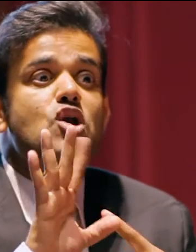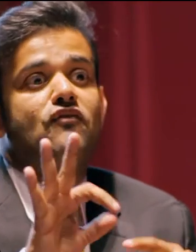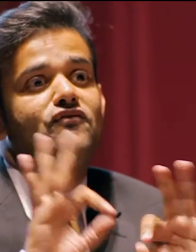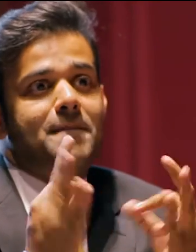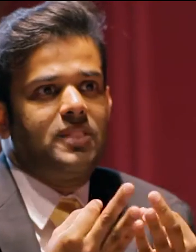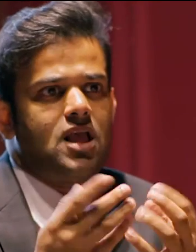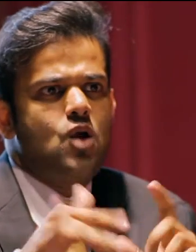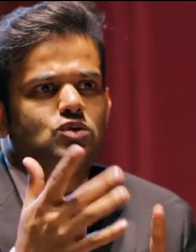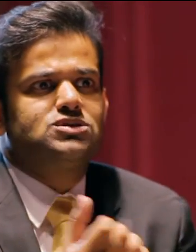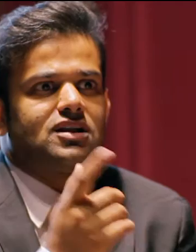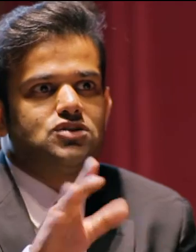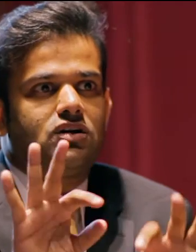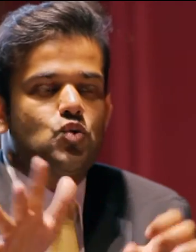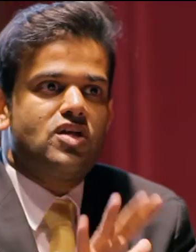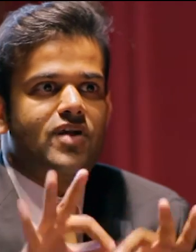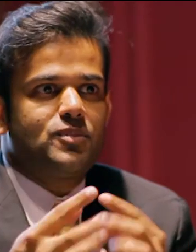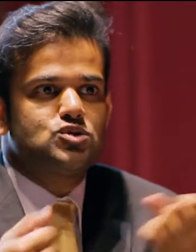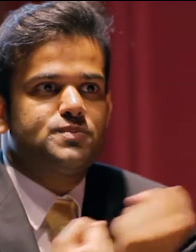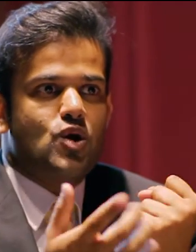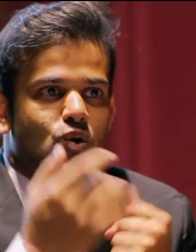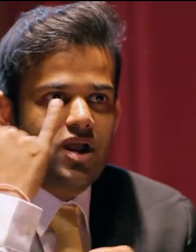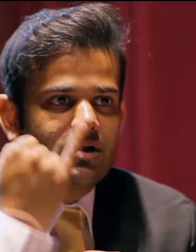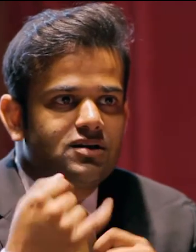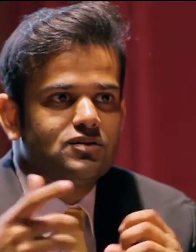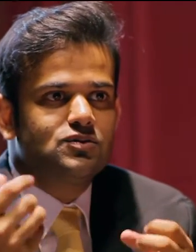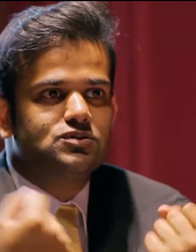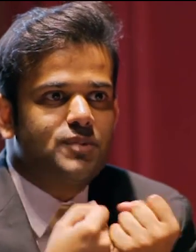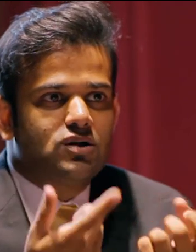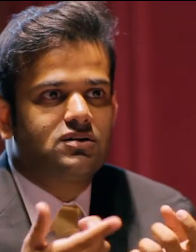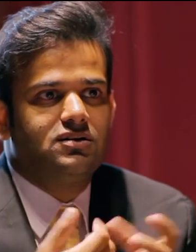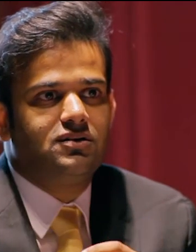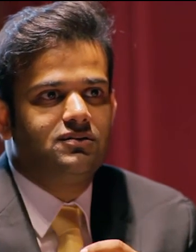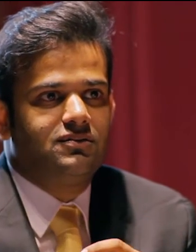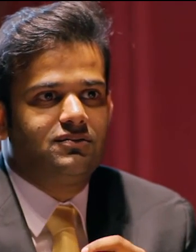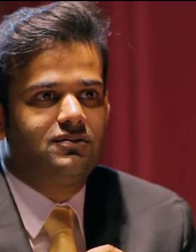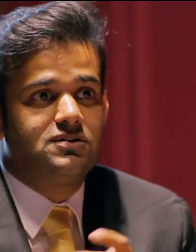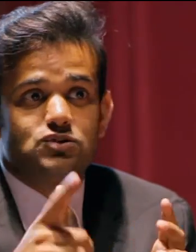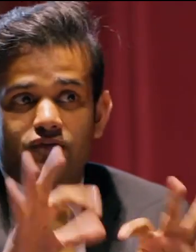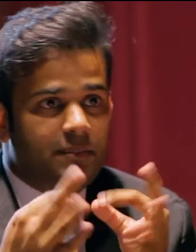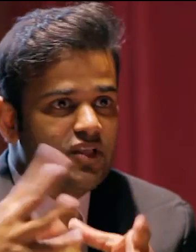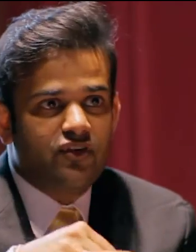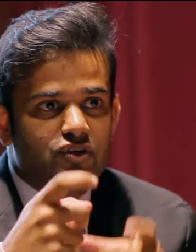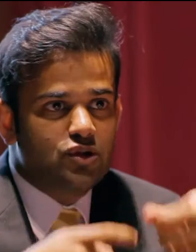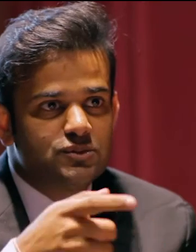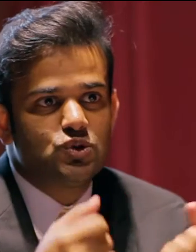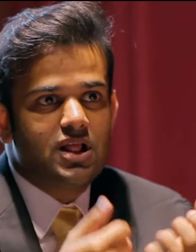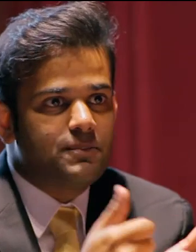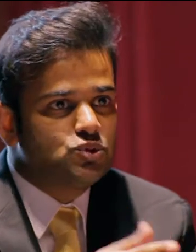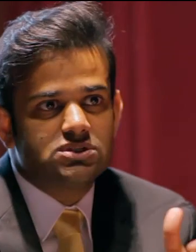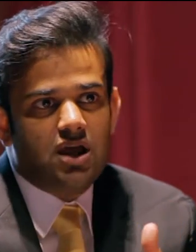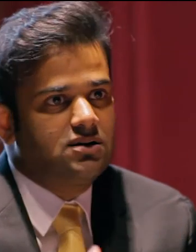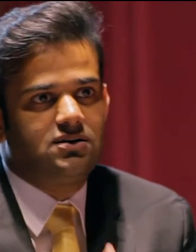Nice. Speaking of family, so how do you get your family involved in your idea? Is your